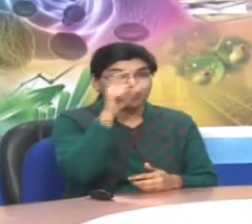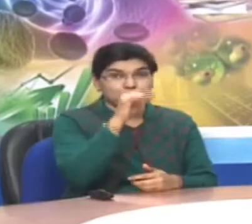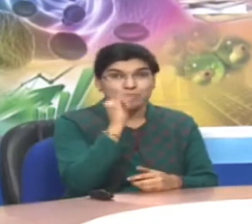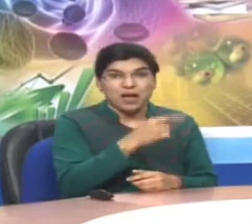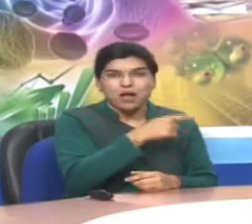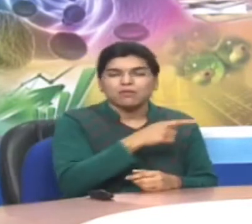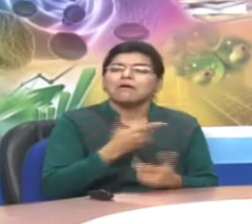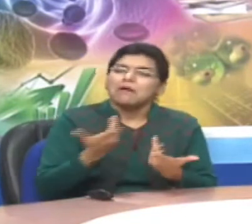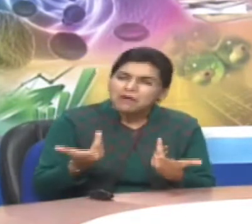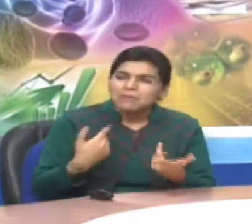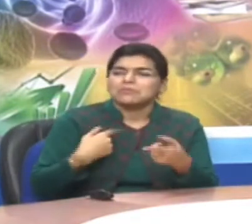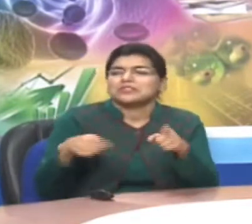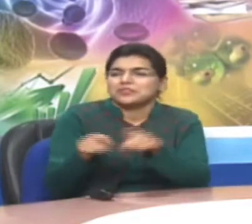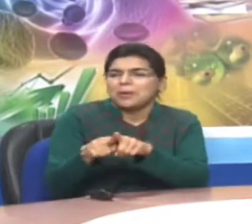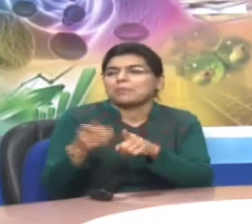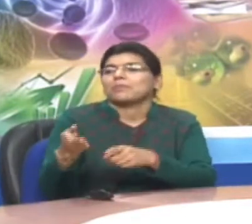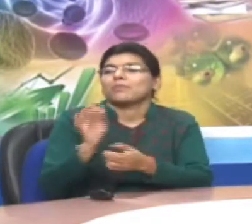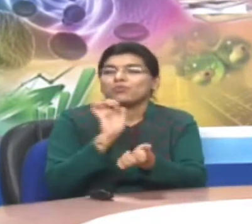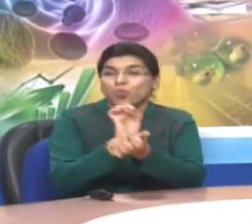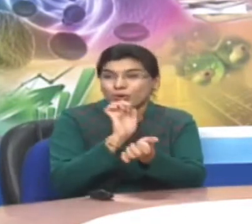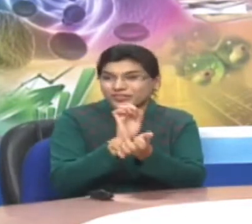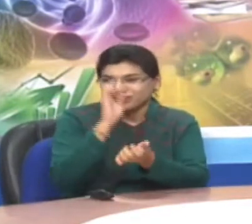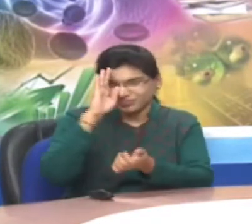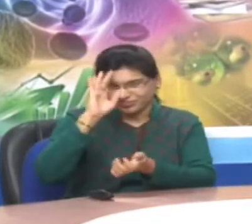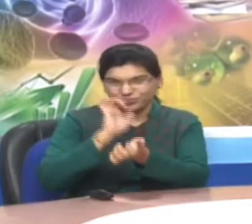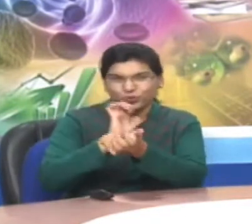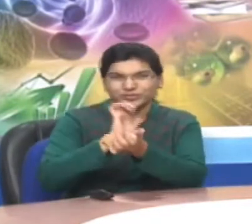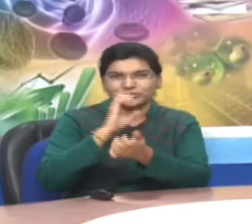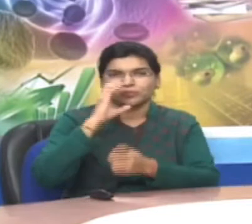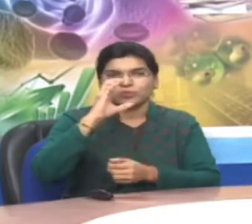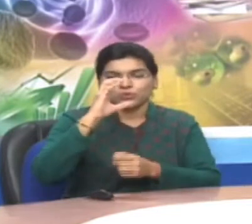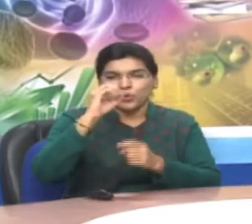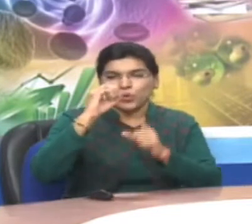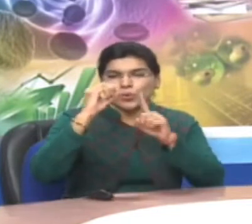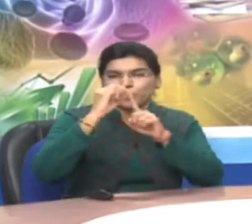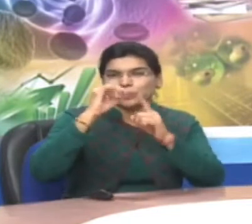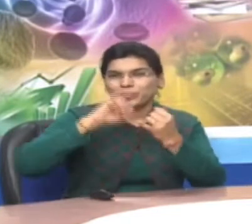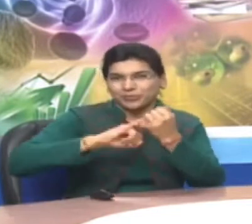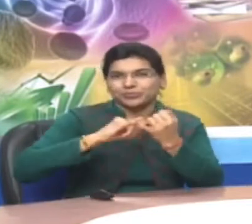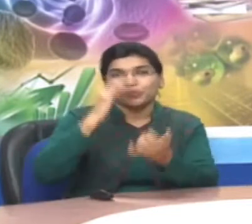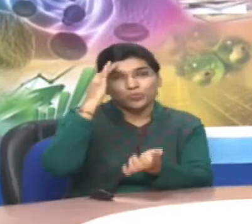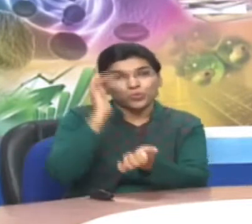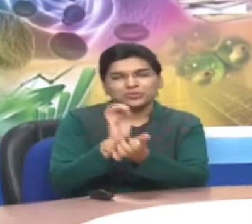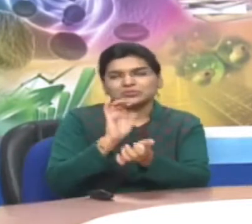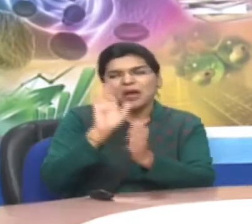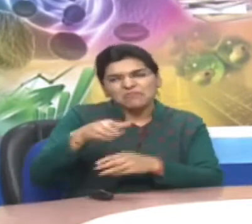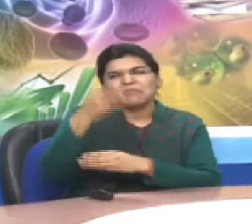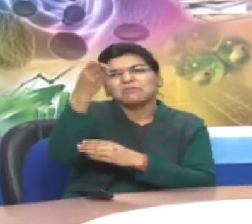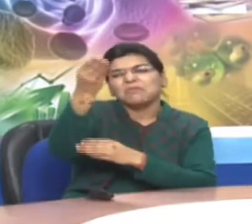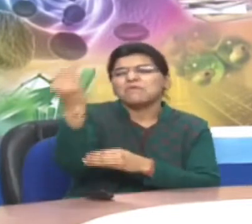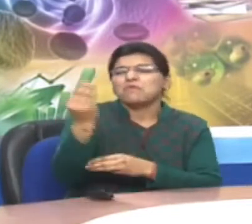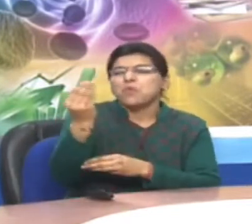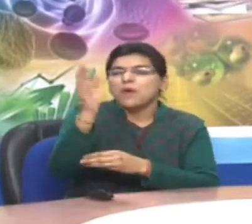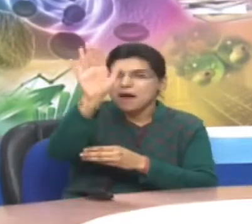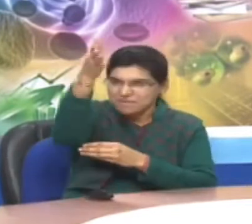Intruder says, so are the cops. I can retire